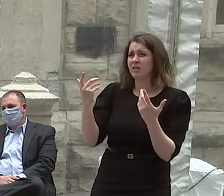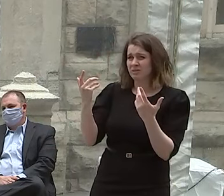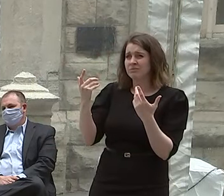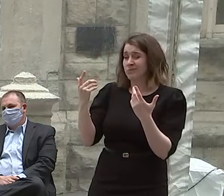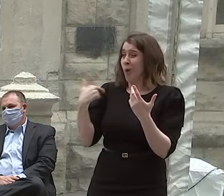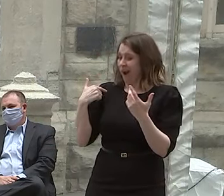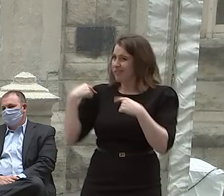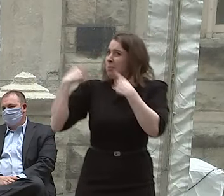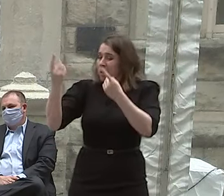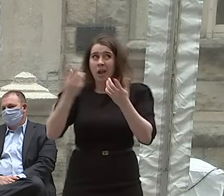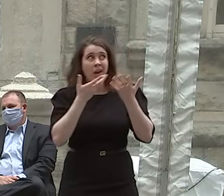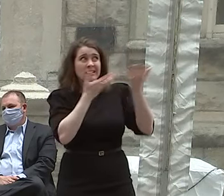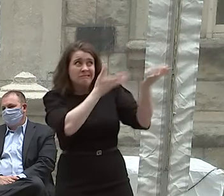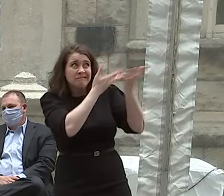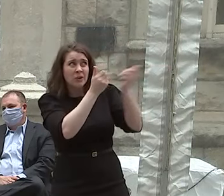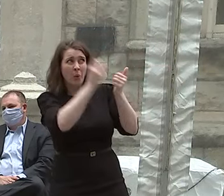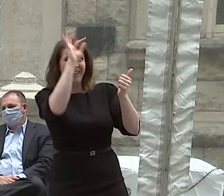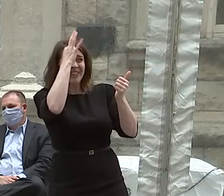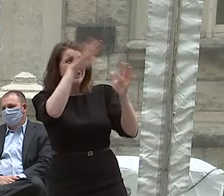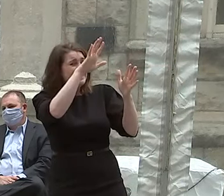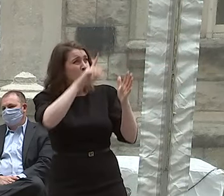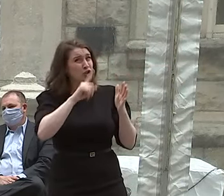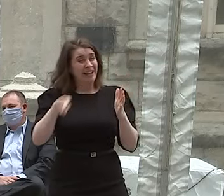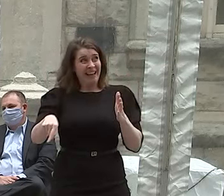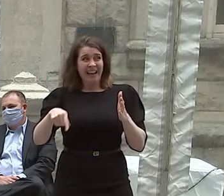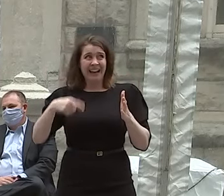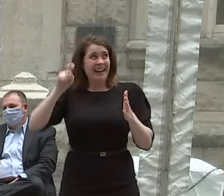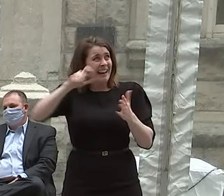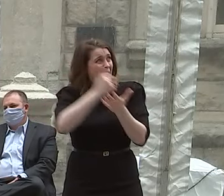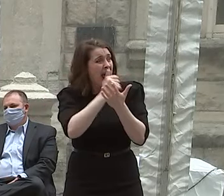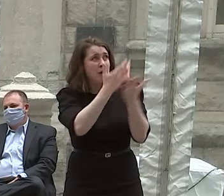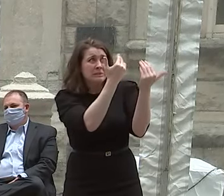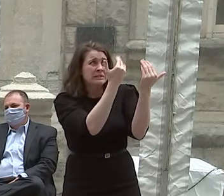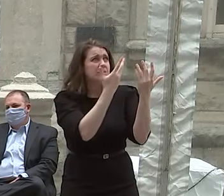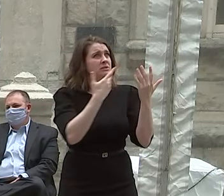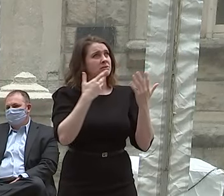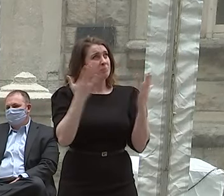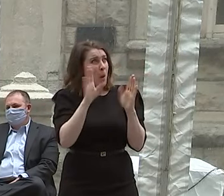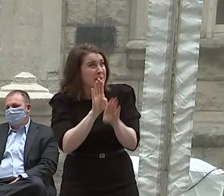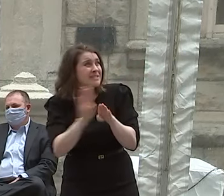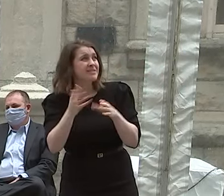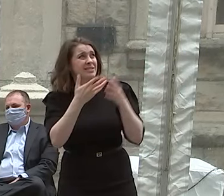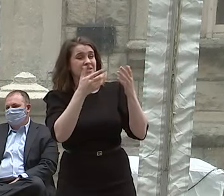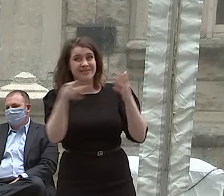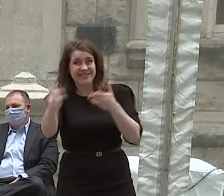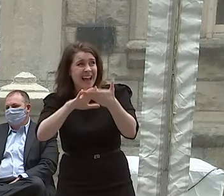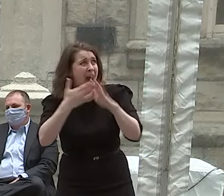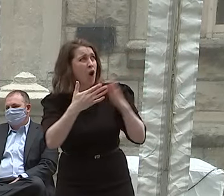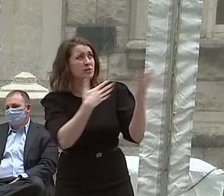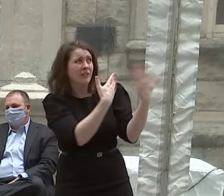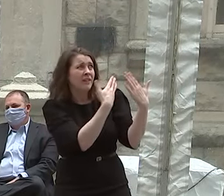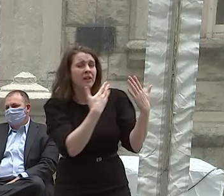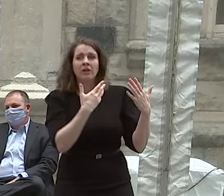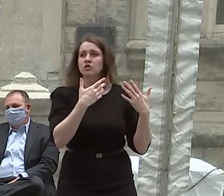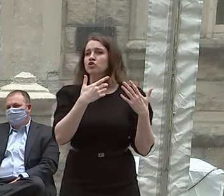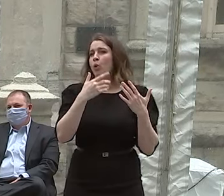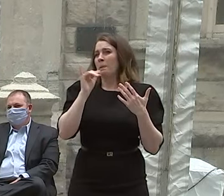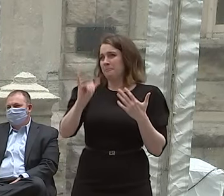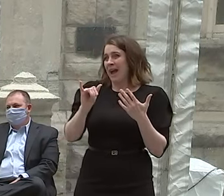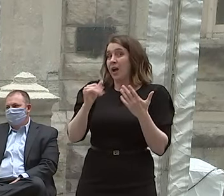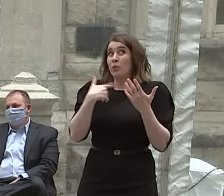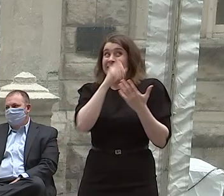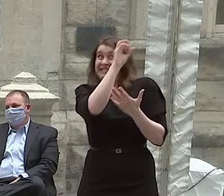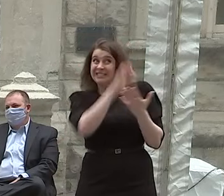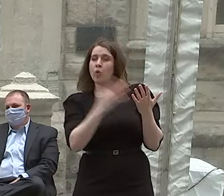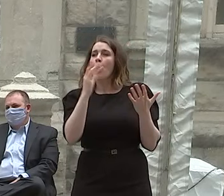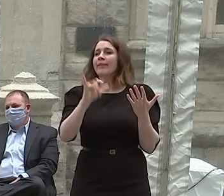federal partners to really emphasize that point and talk about what the rescue package 4 should look